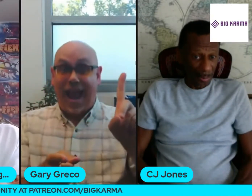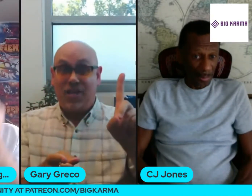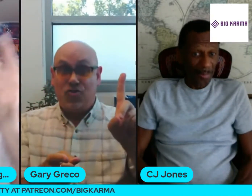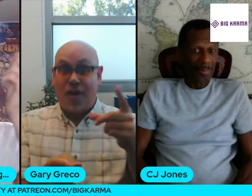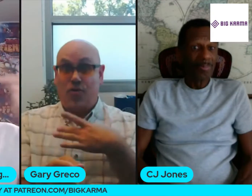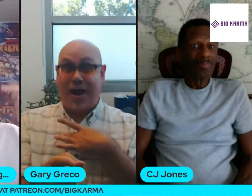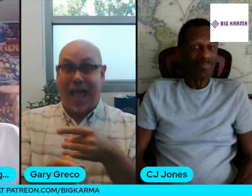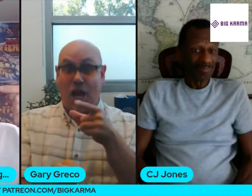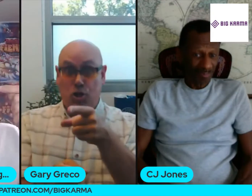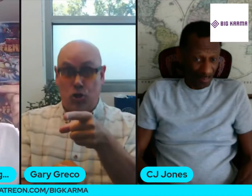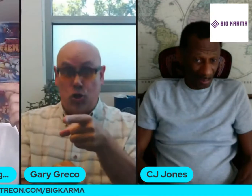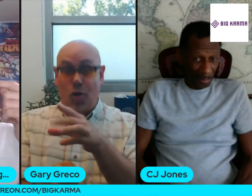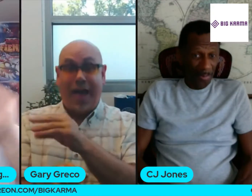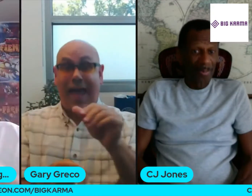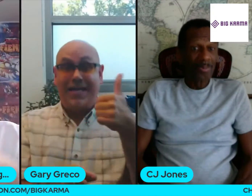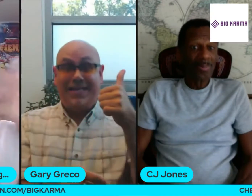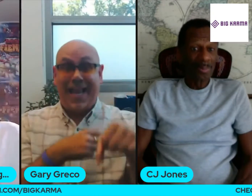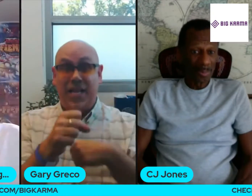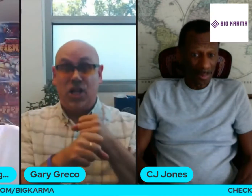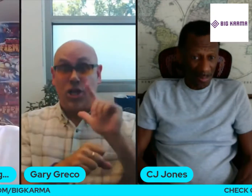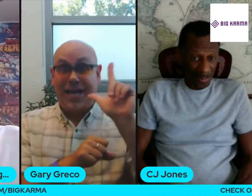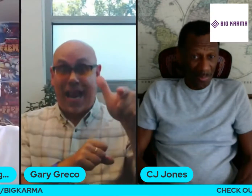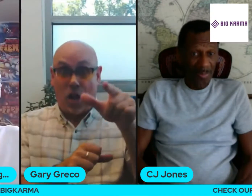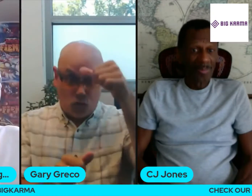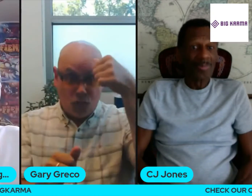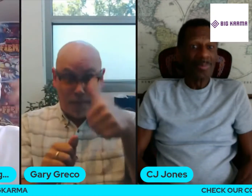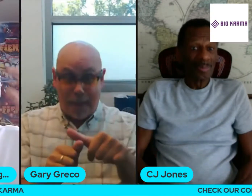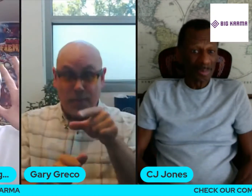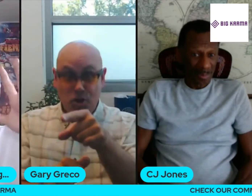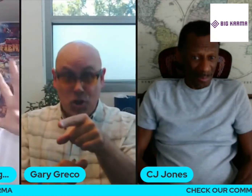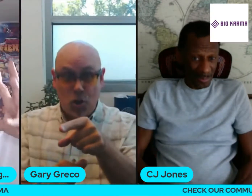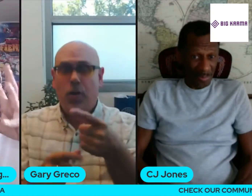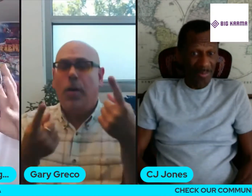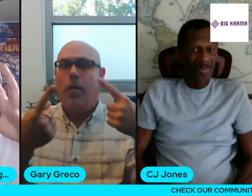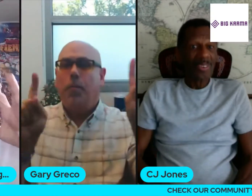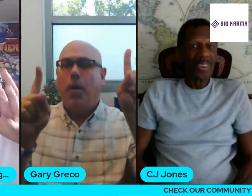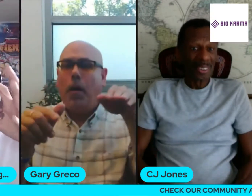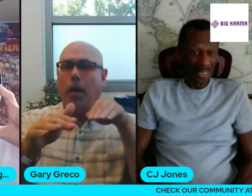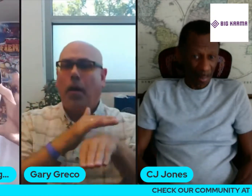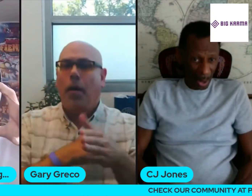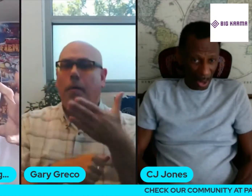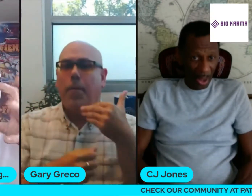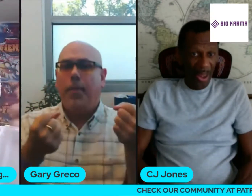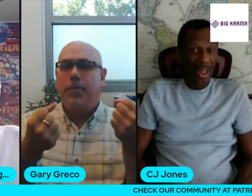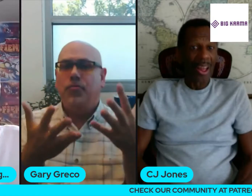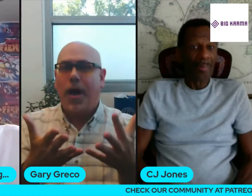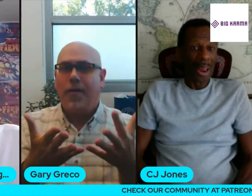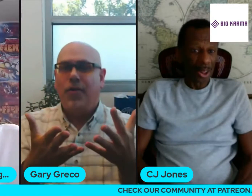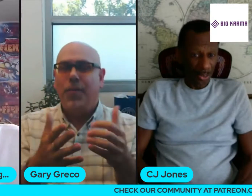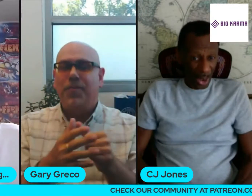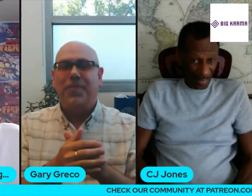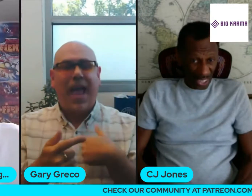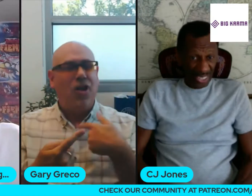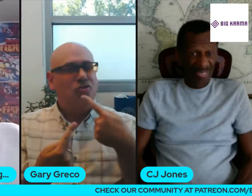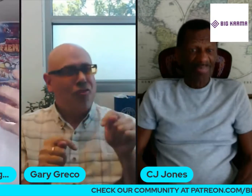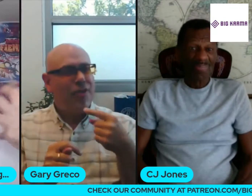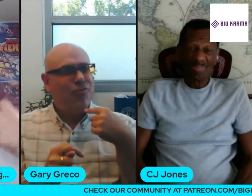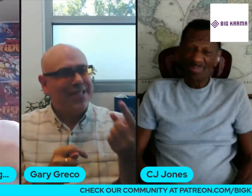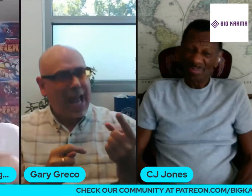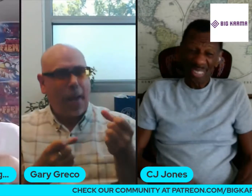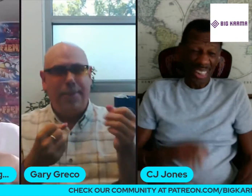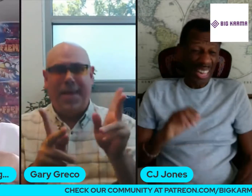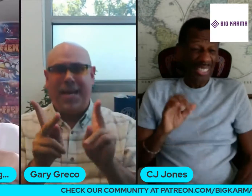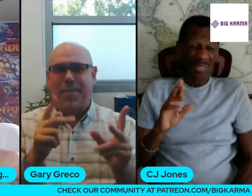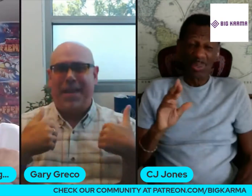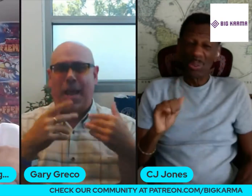later remembered you and you did Baby Driver. And that's what I tell to many young people. You work on something and you